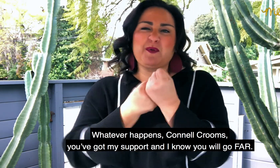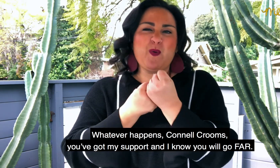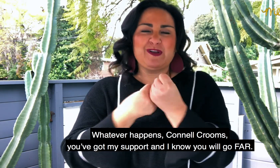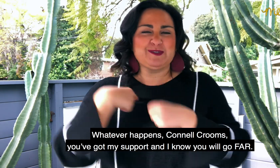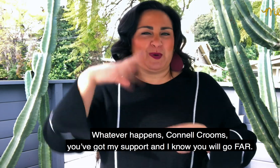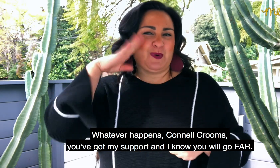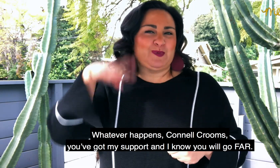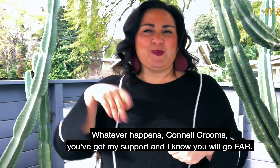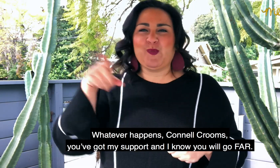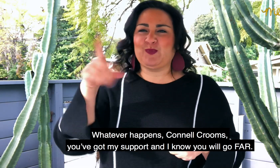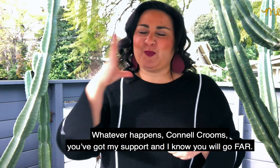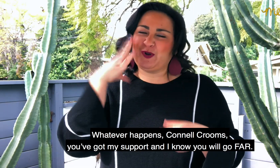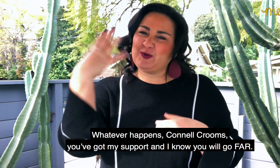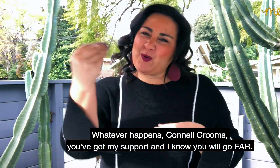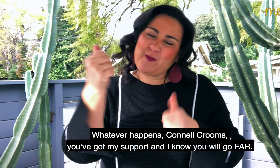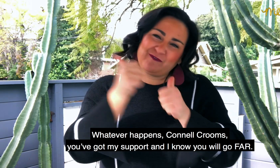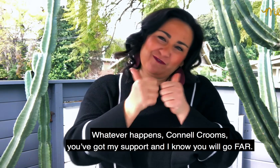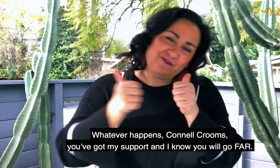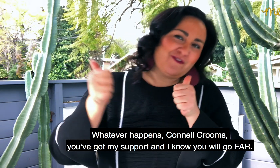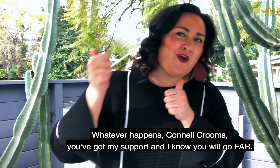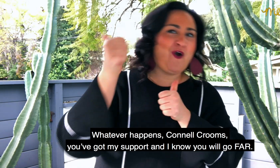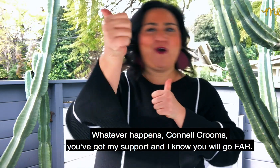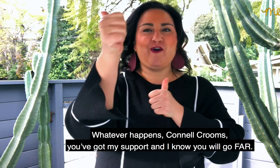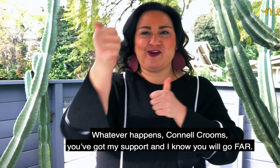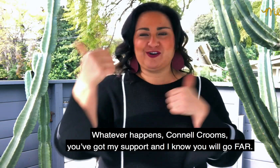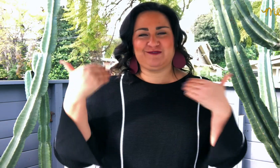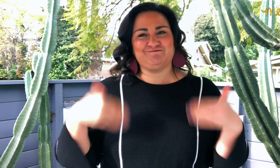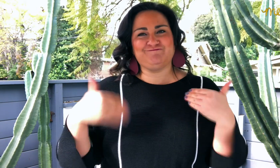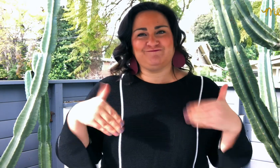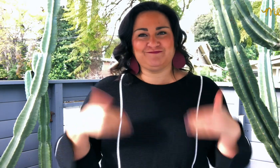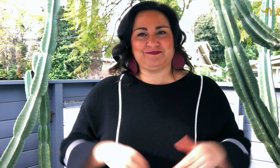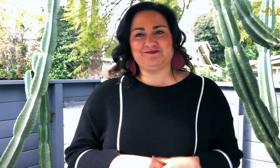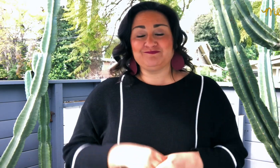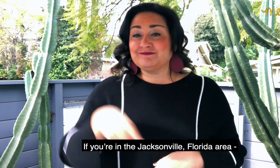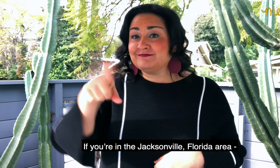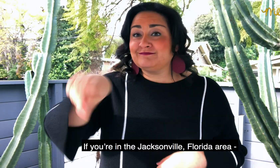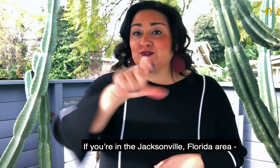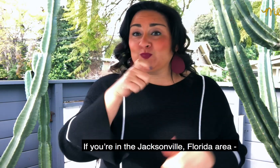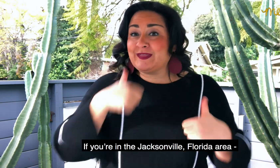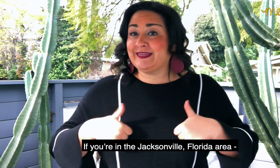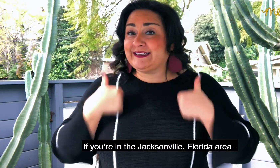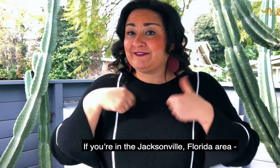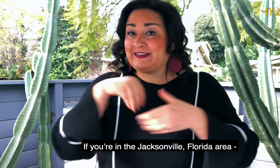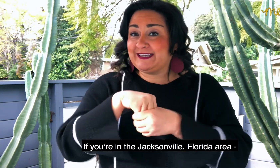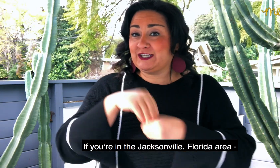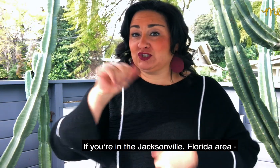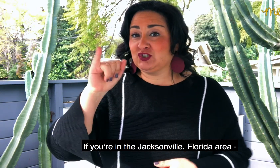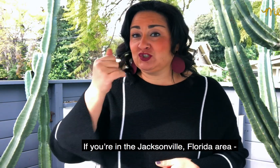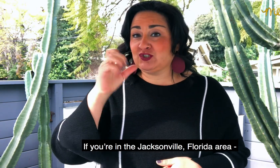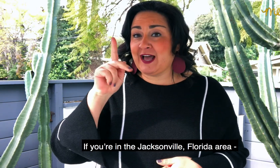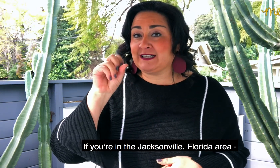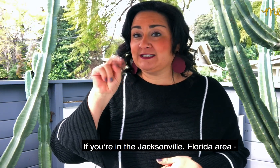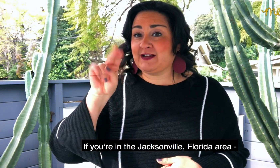and I know you will go far. If you're in the Jacksonville, Florida